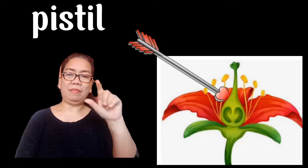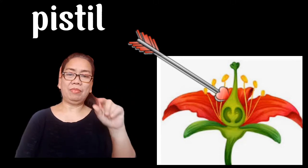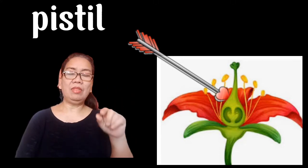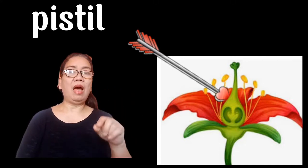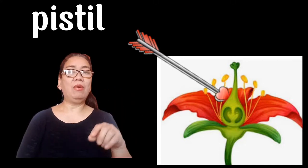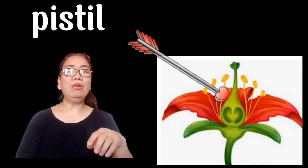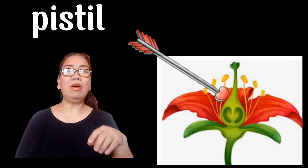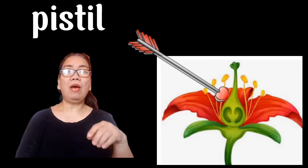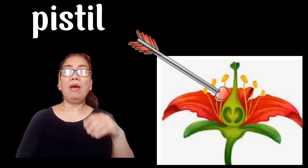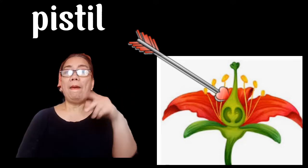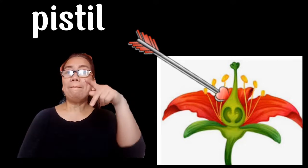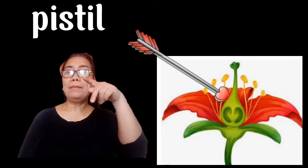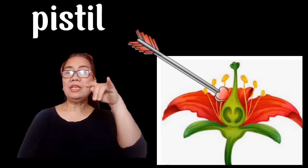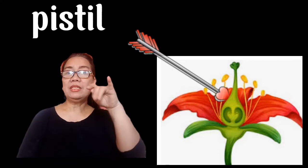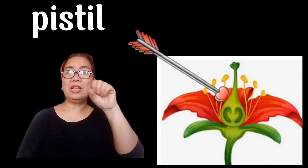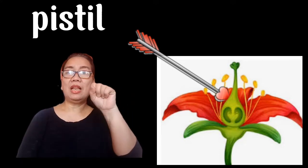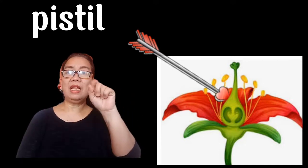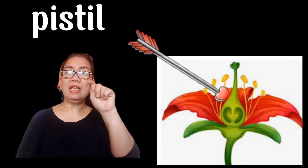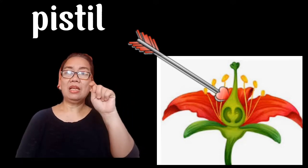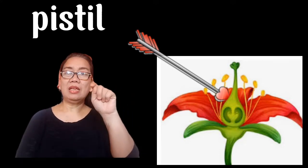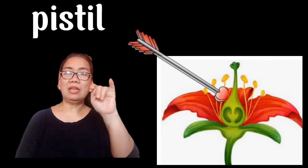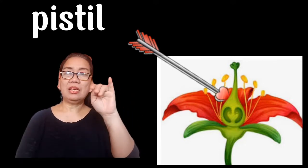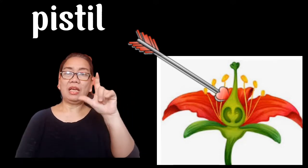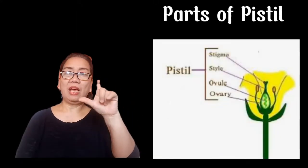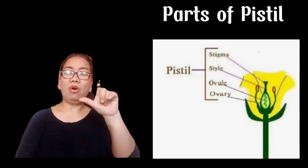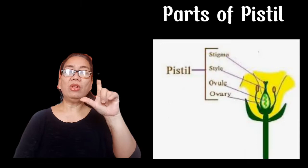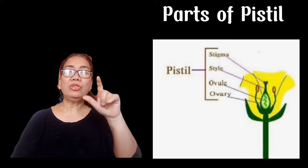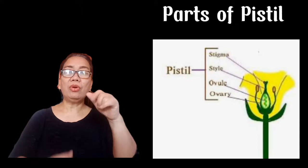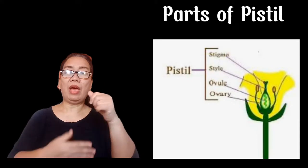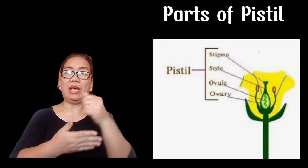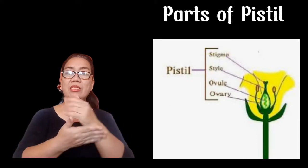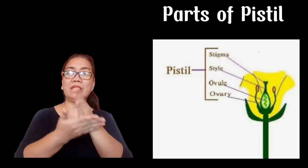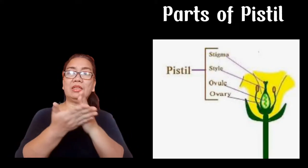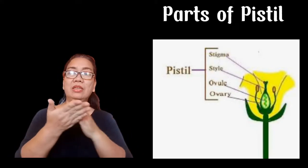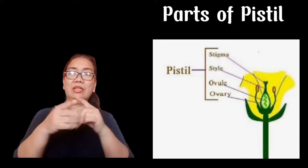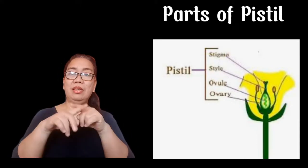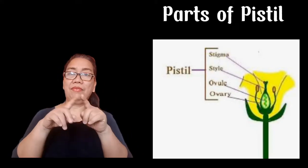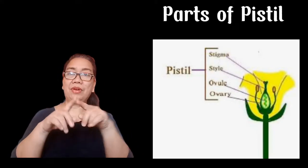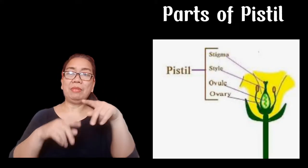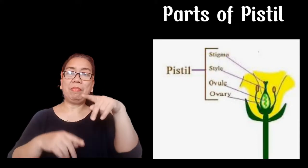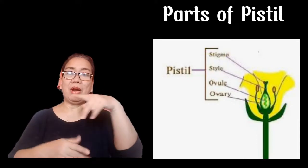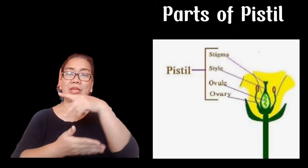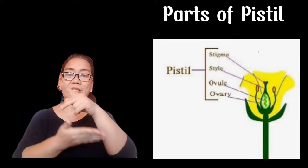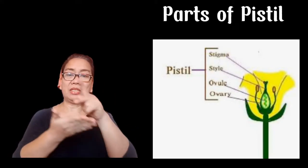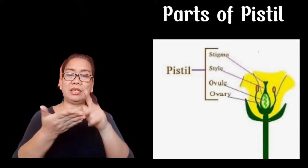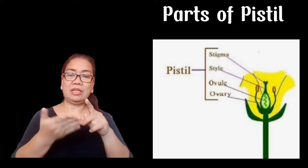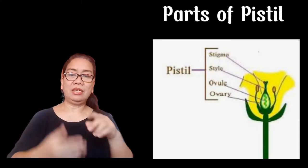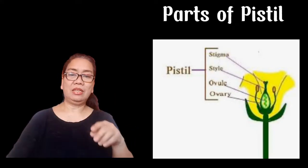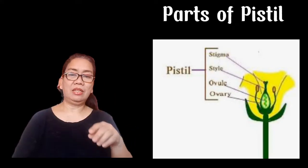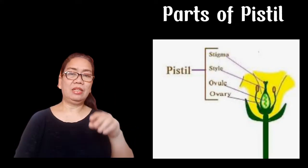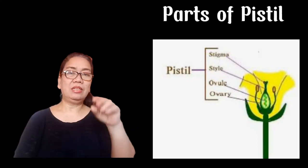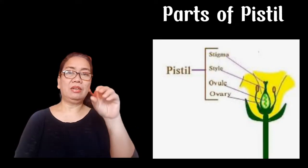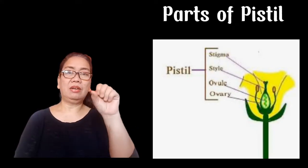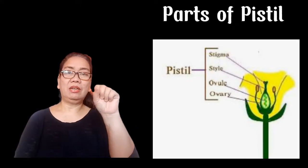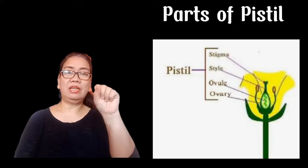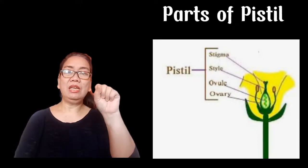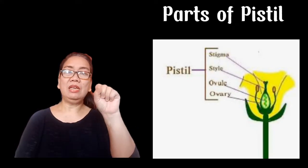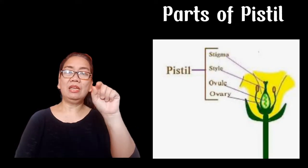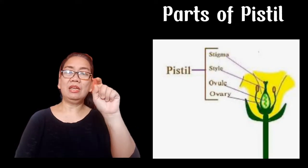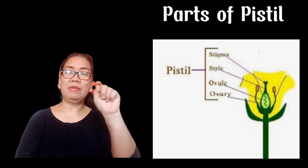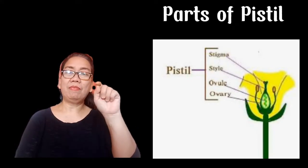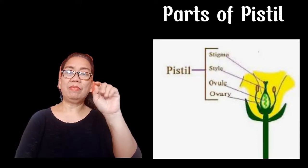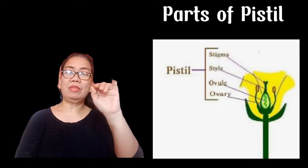pistil. Now, pistil also has different parts. These are